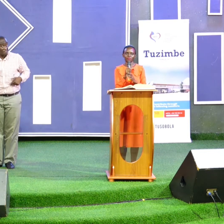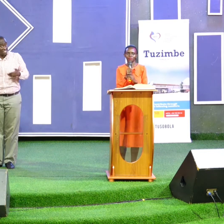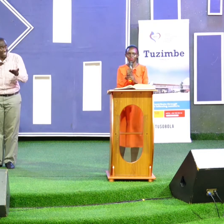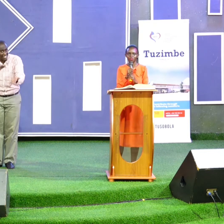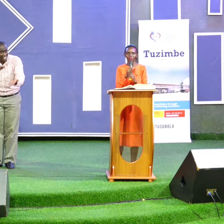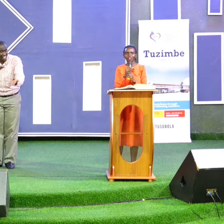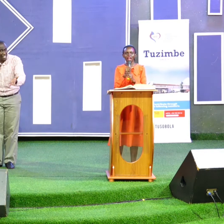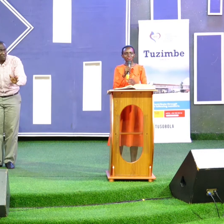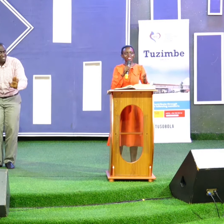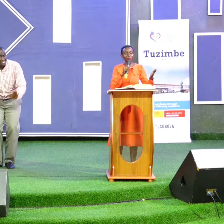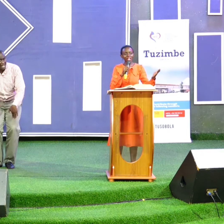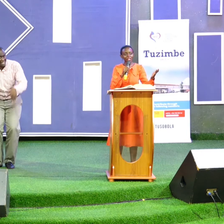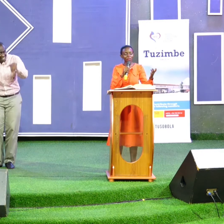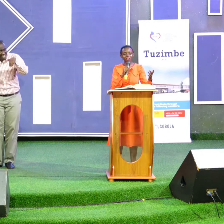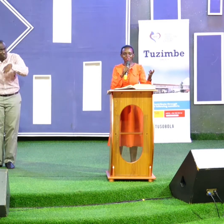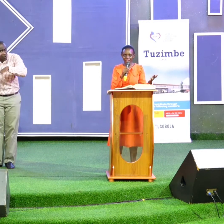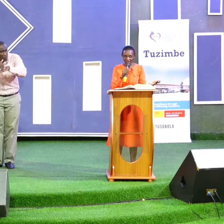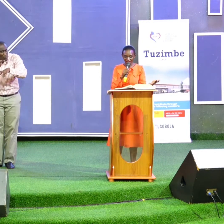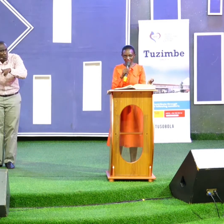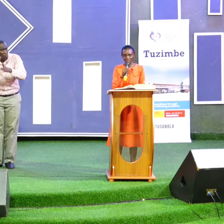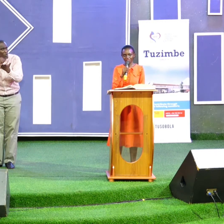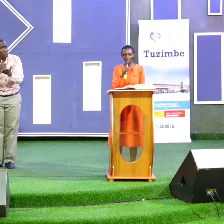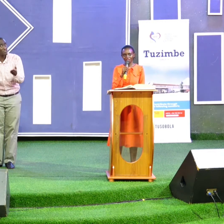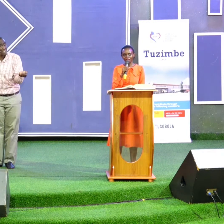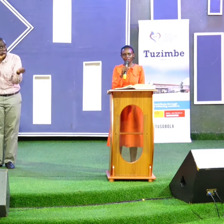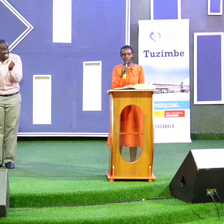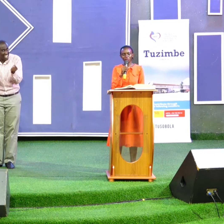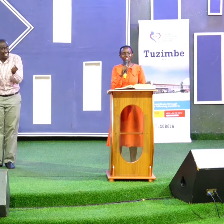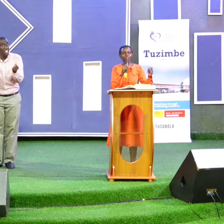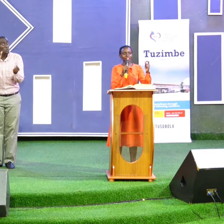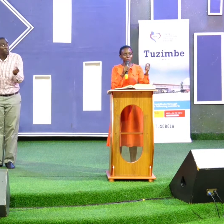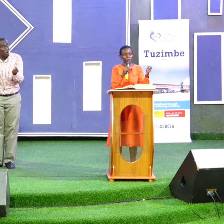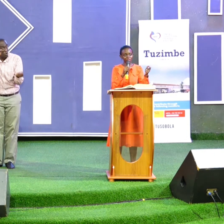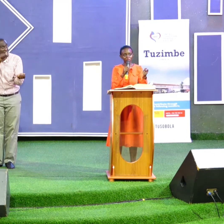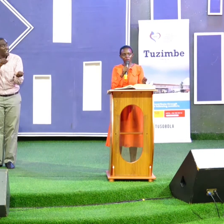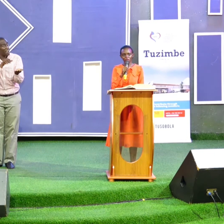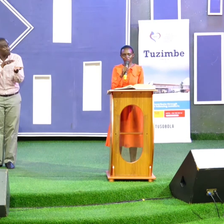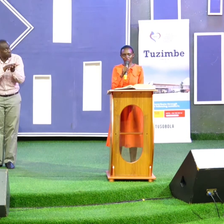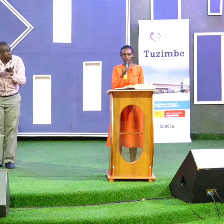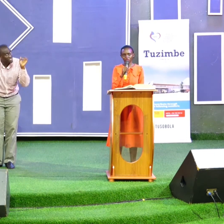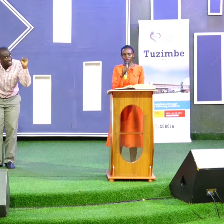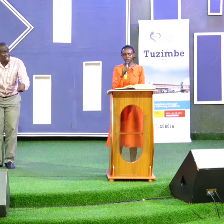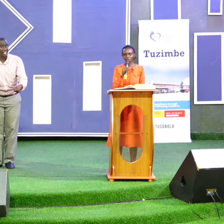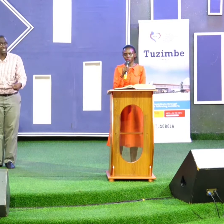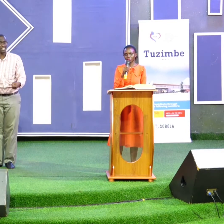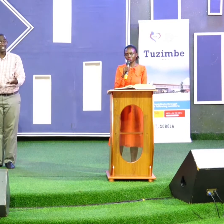life. Have you surrendered it because of a mere car? Which is going to perish tomorrow?